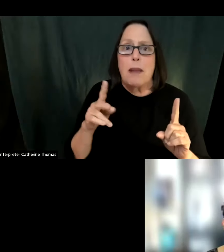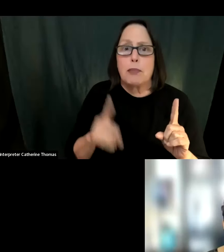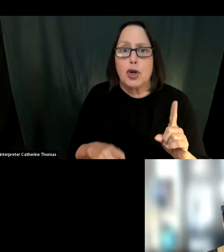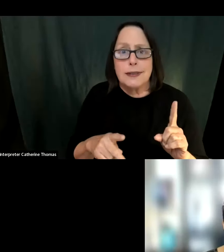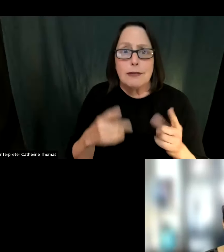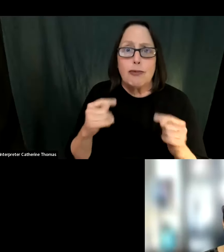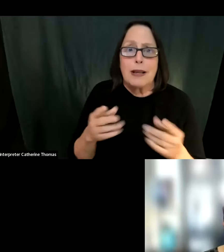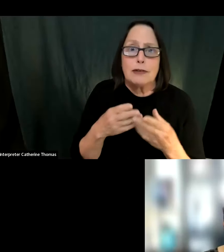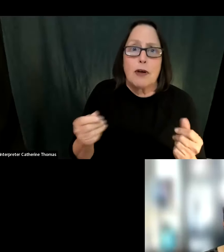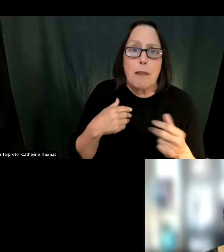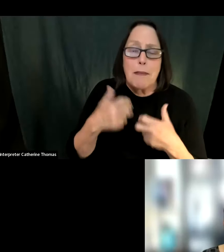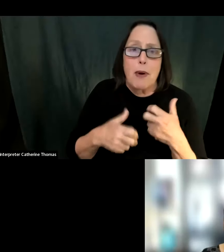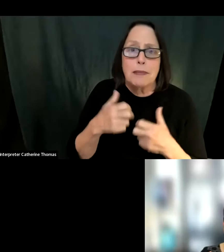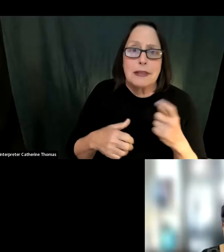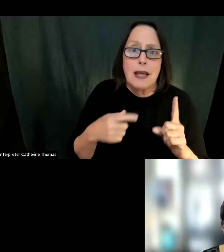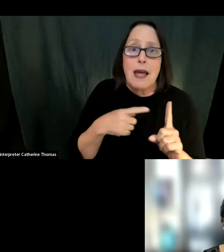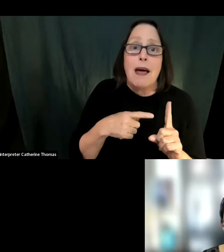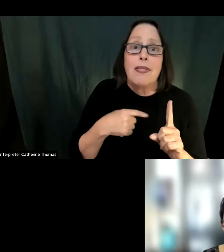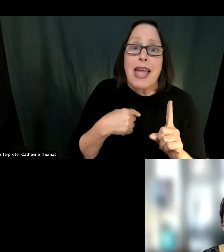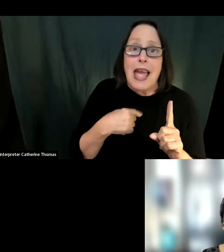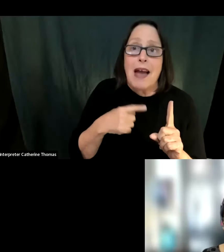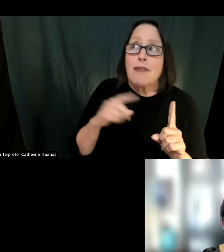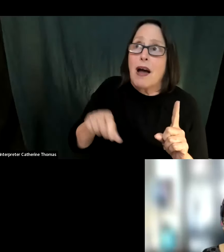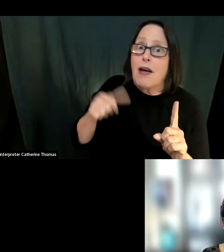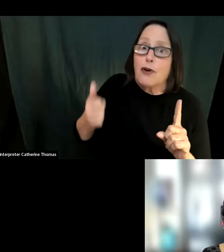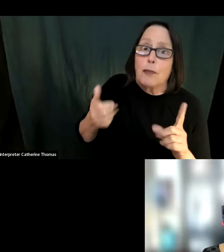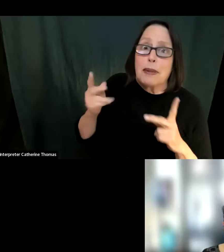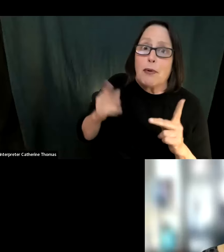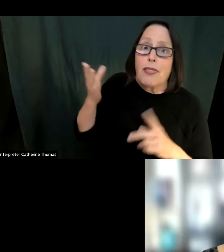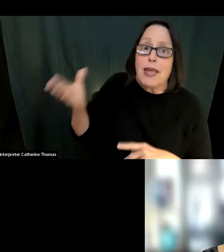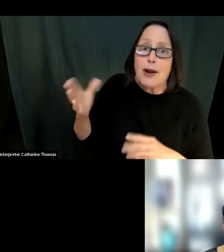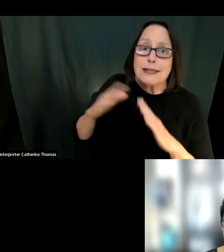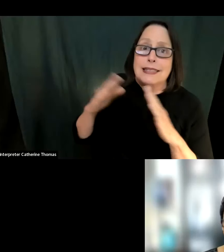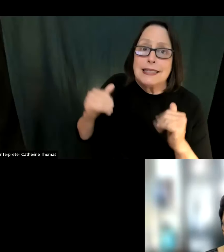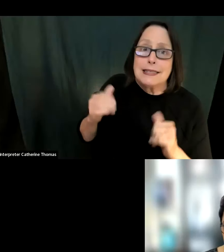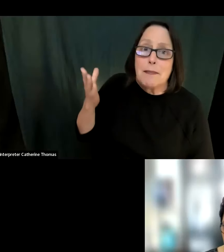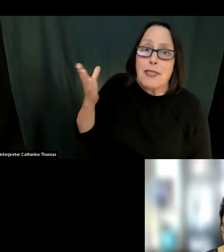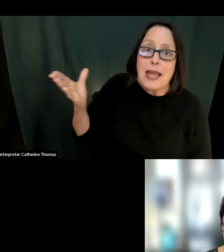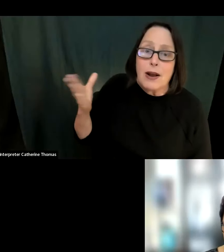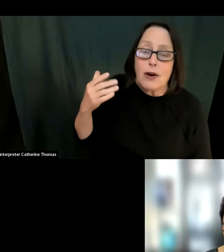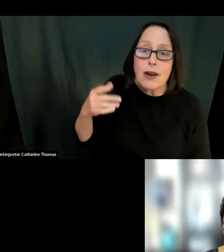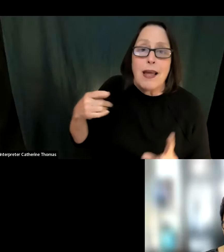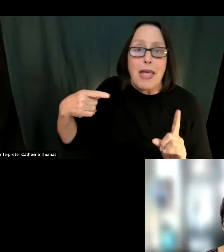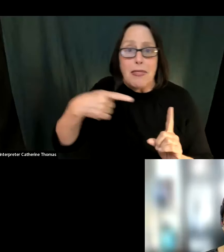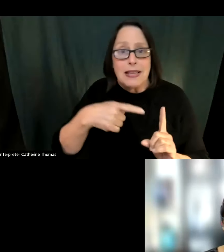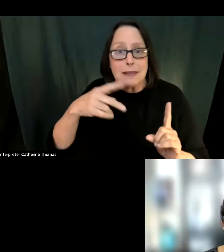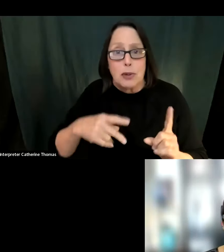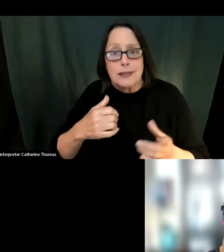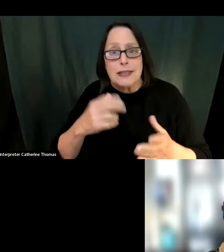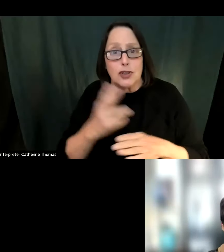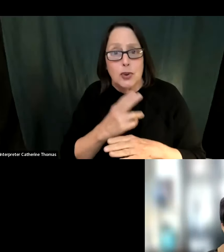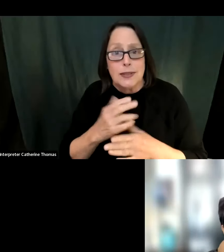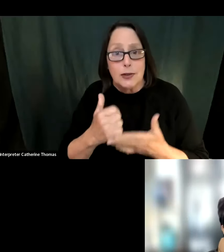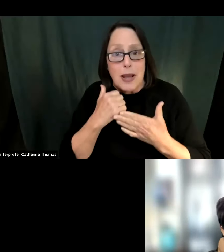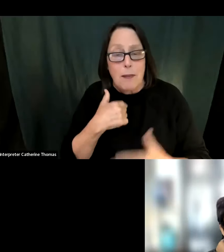trying to solve my crisis. There's a system there that this person is trying to engage, So I think